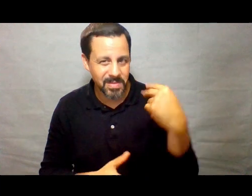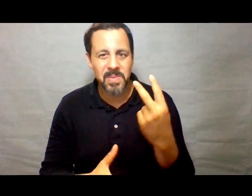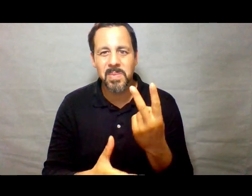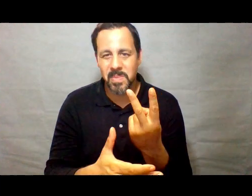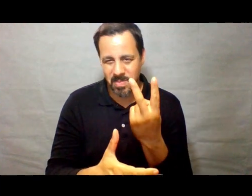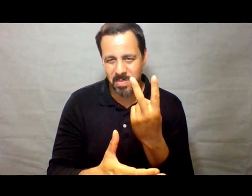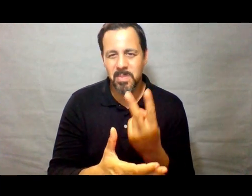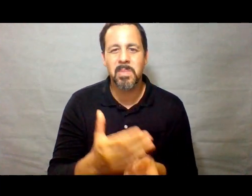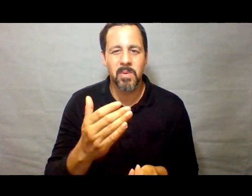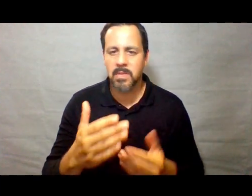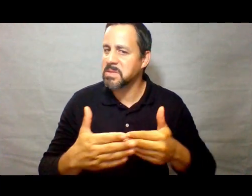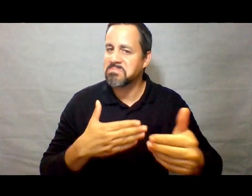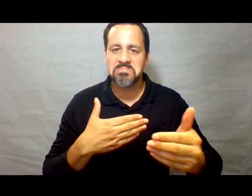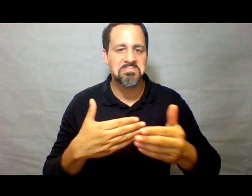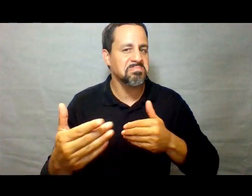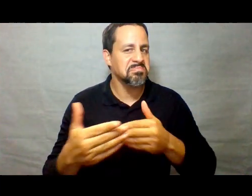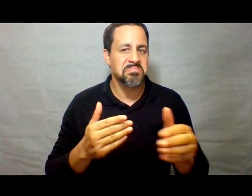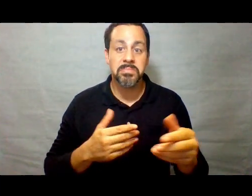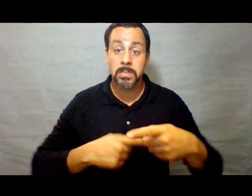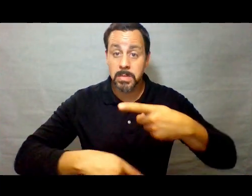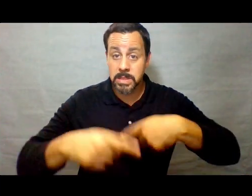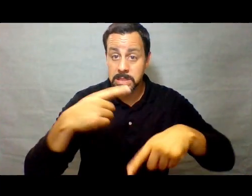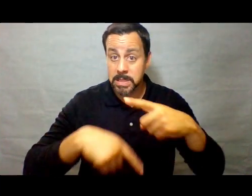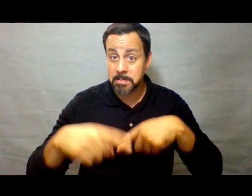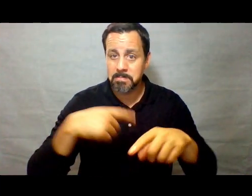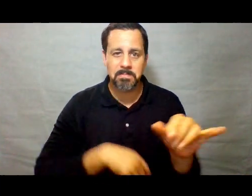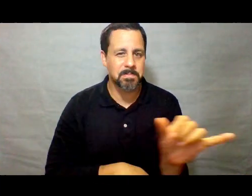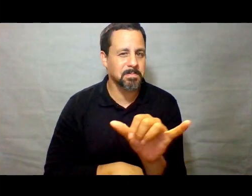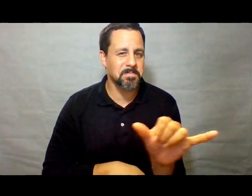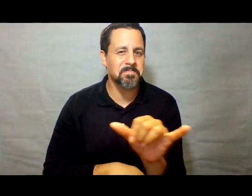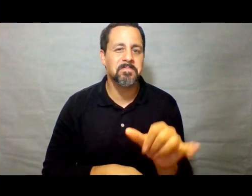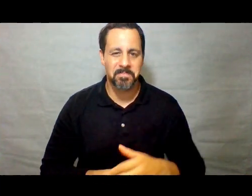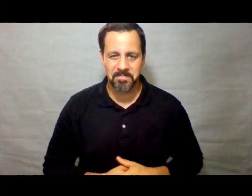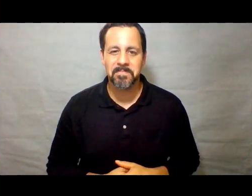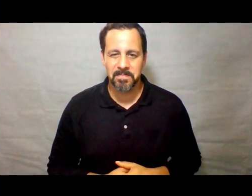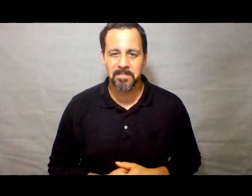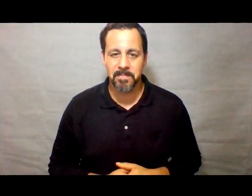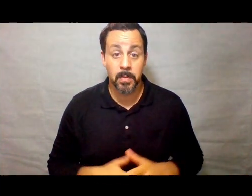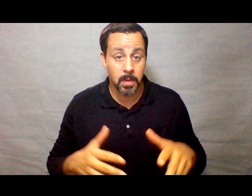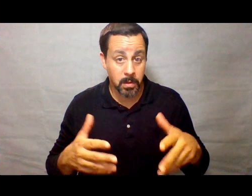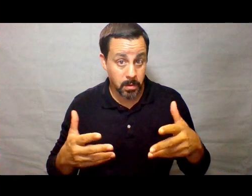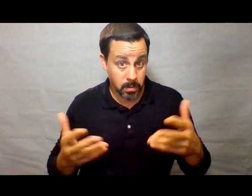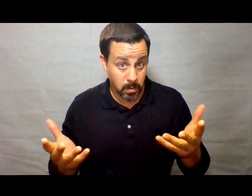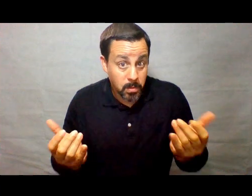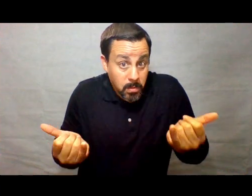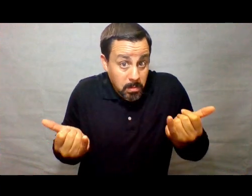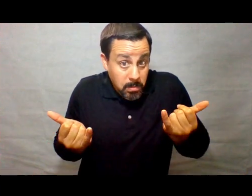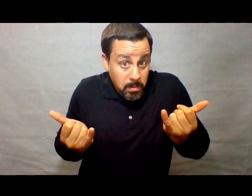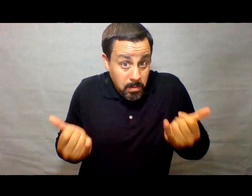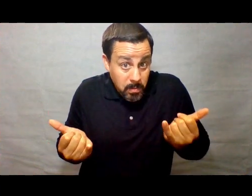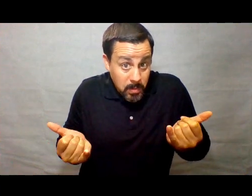same no matter if it's present or past. The sign will remain the same.